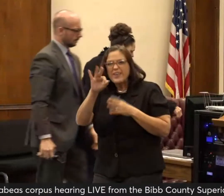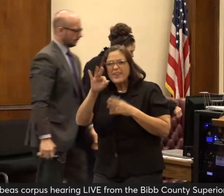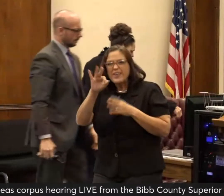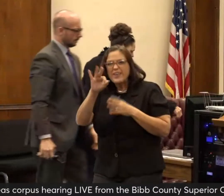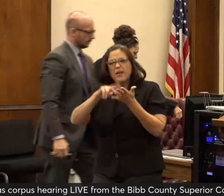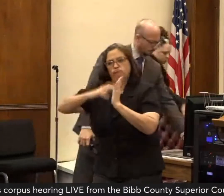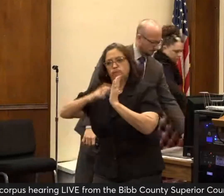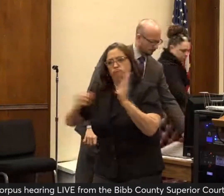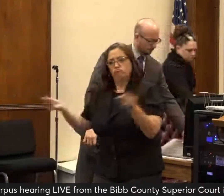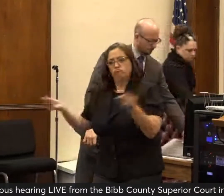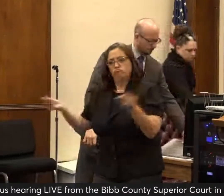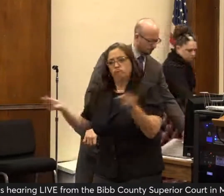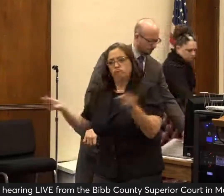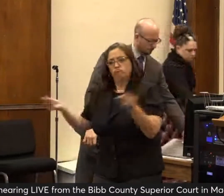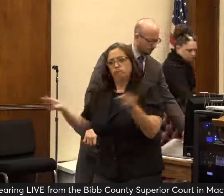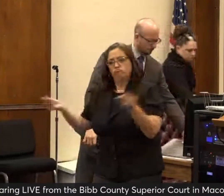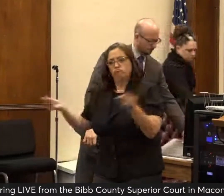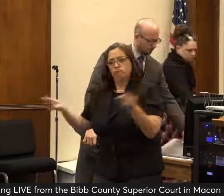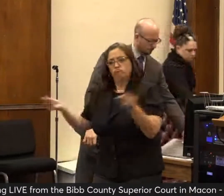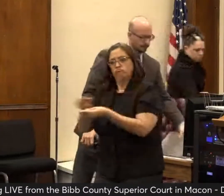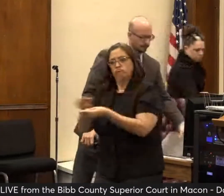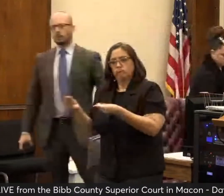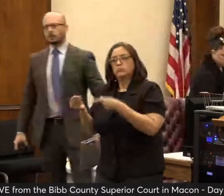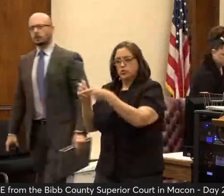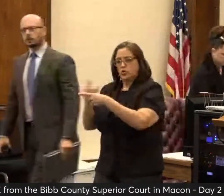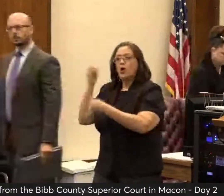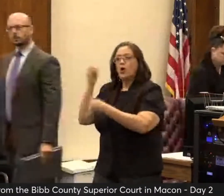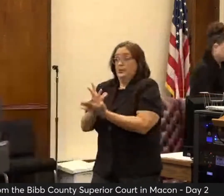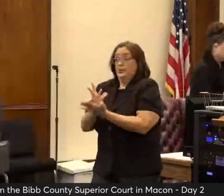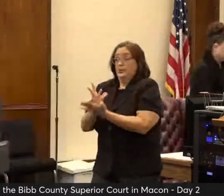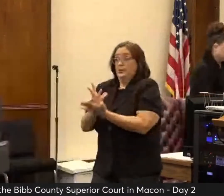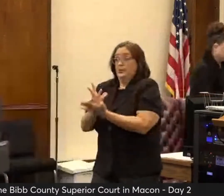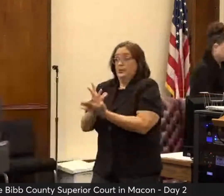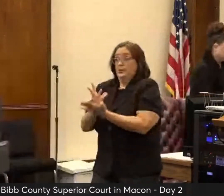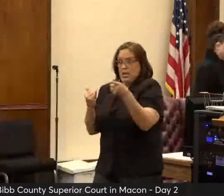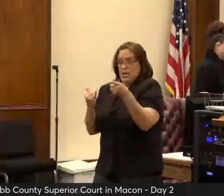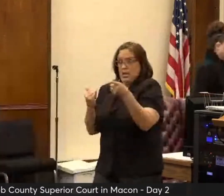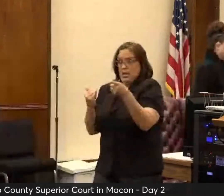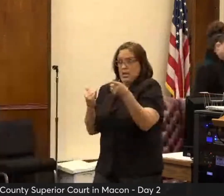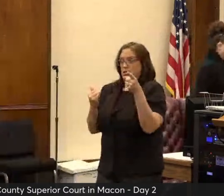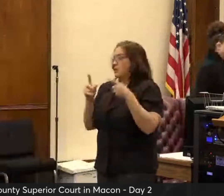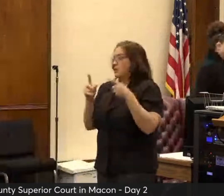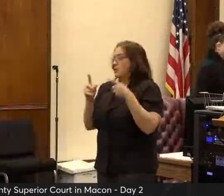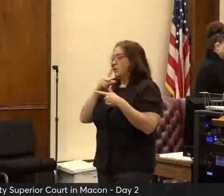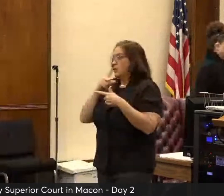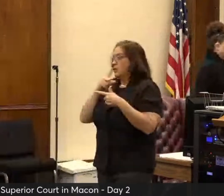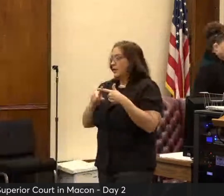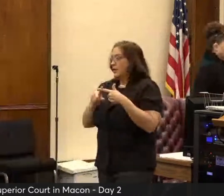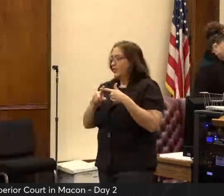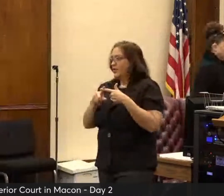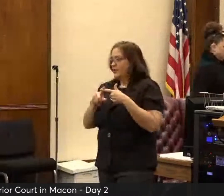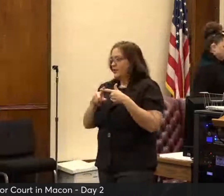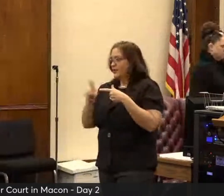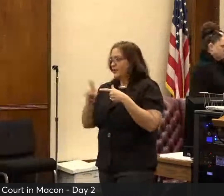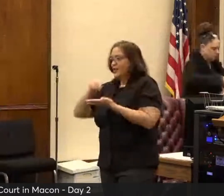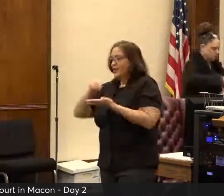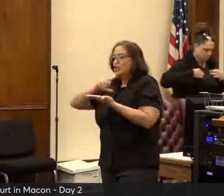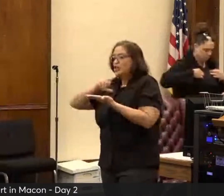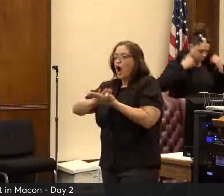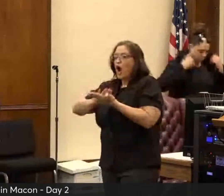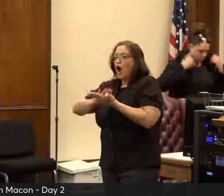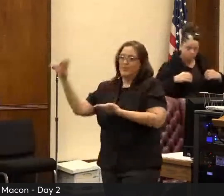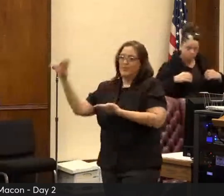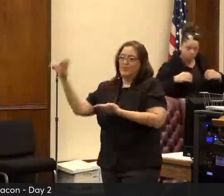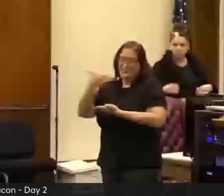witness, I think should be, Should wrap everything up. All right, let's just. and then the documents, yeah. Yeah,